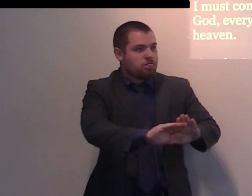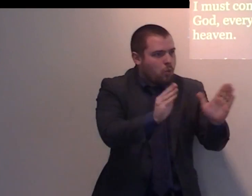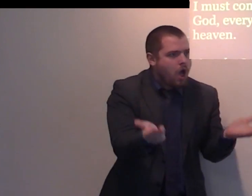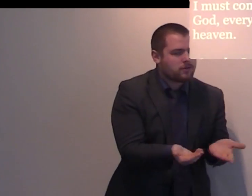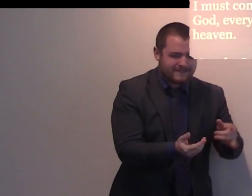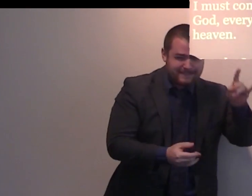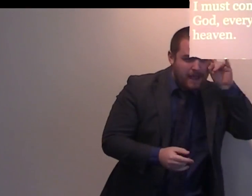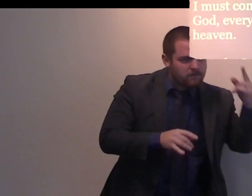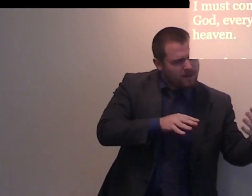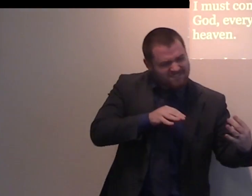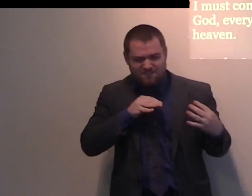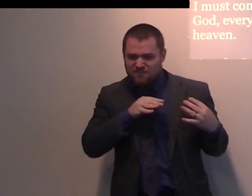and the devil also.